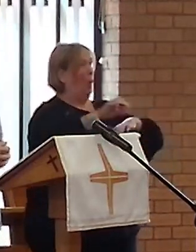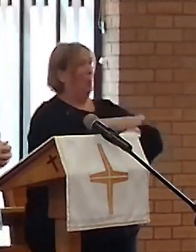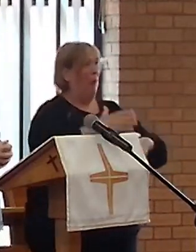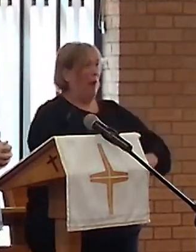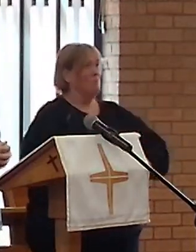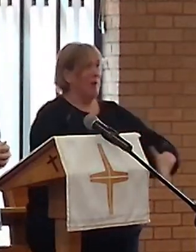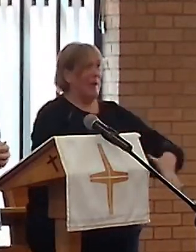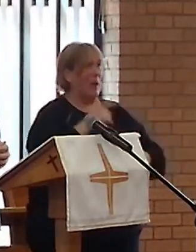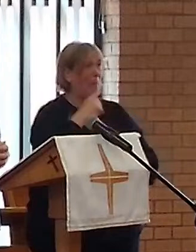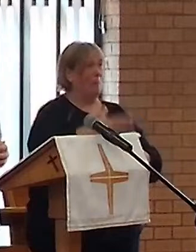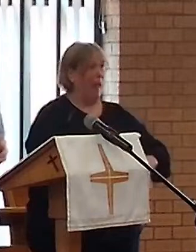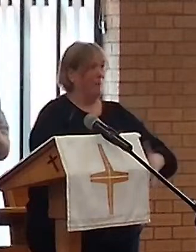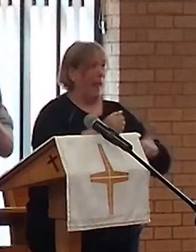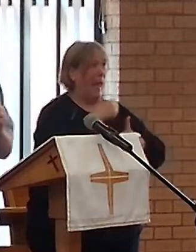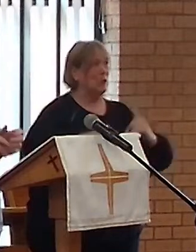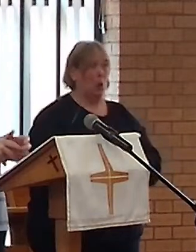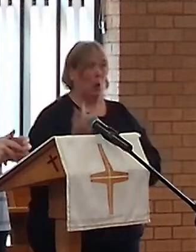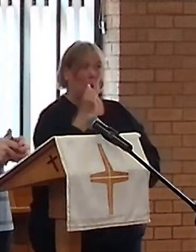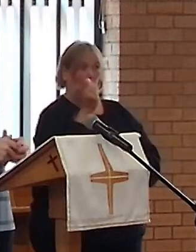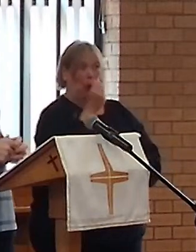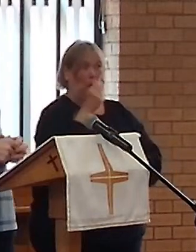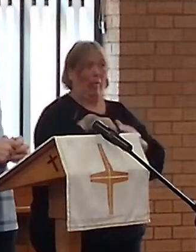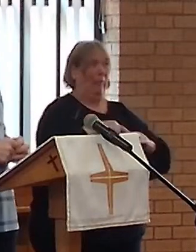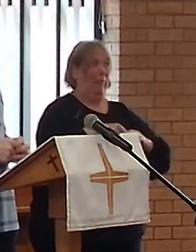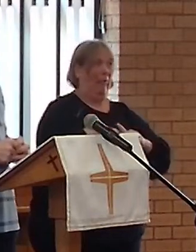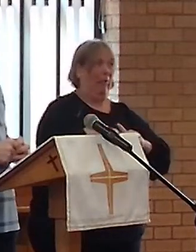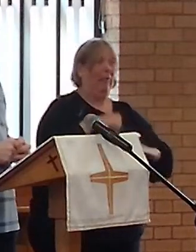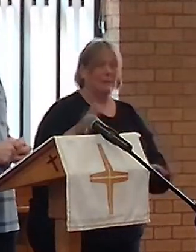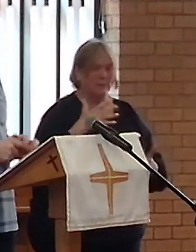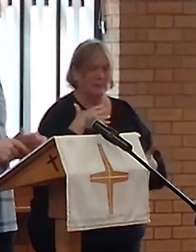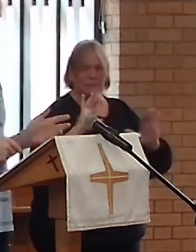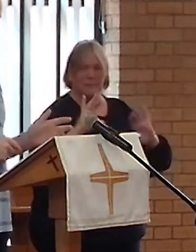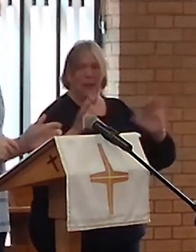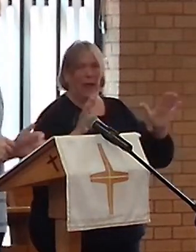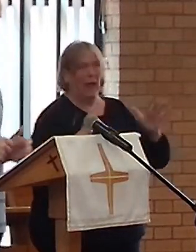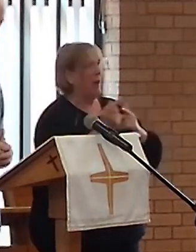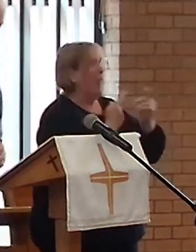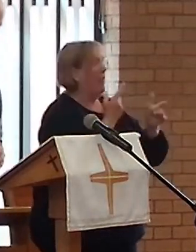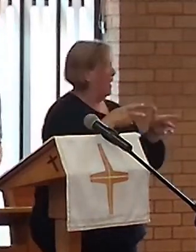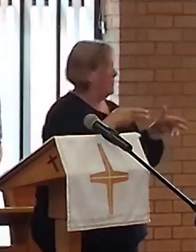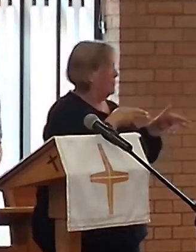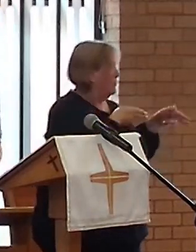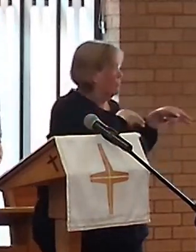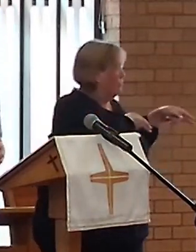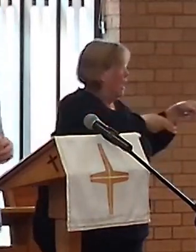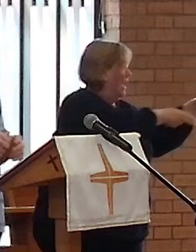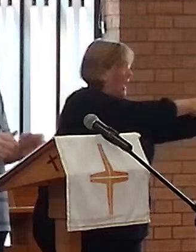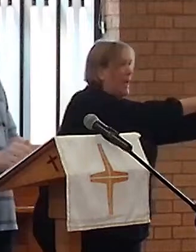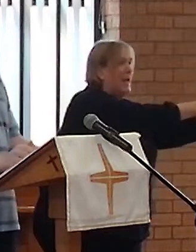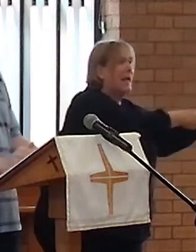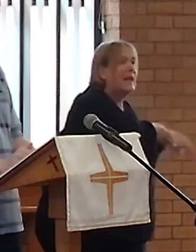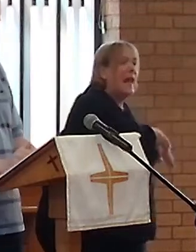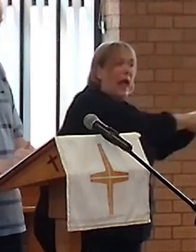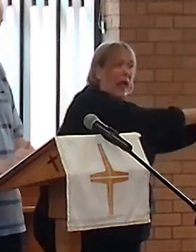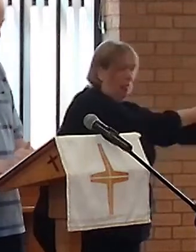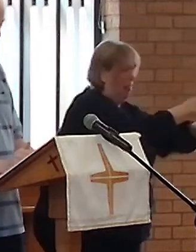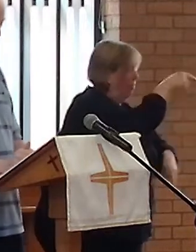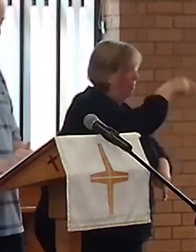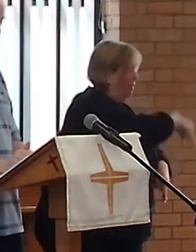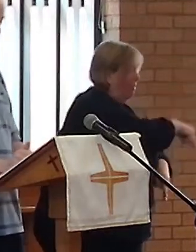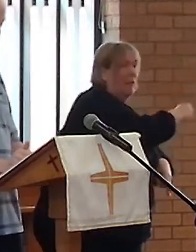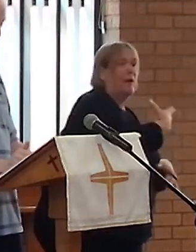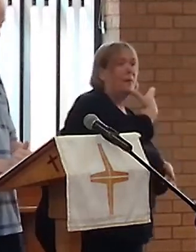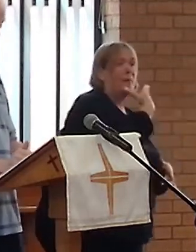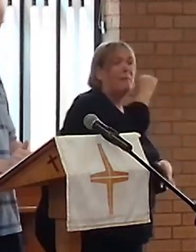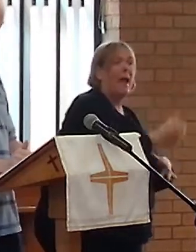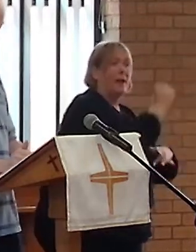imminent. Another man is crying for help, having been blown into an adjacent canal by the explosion, and